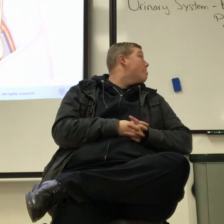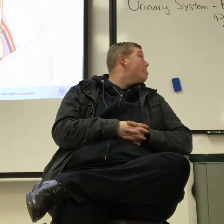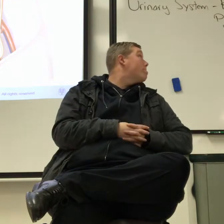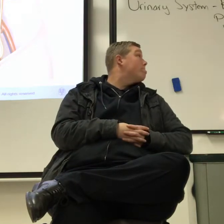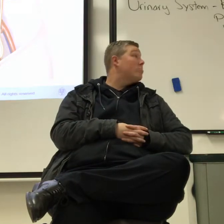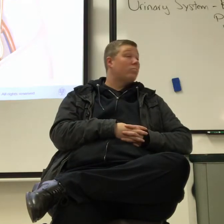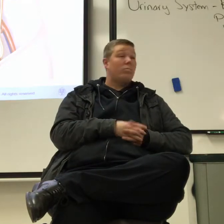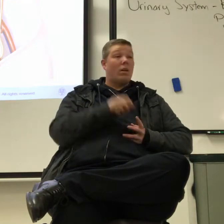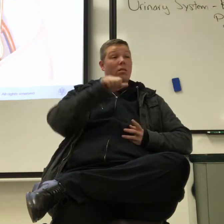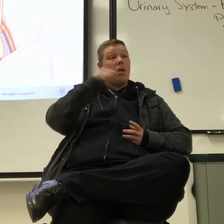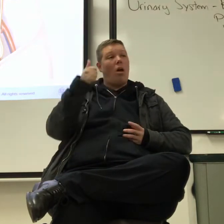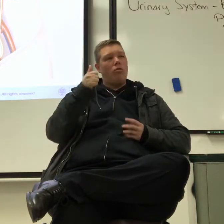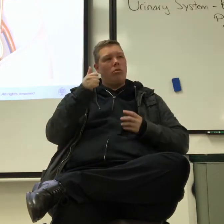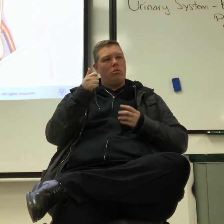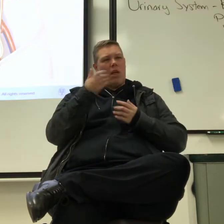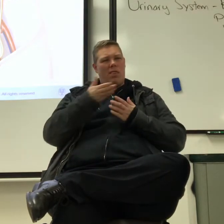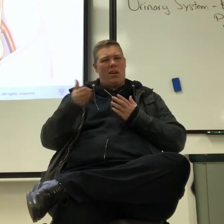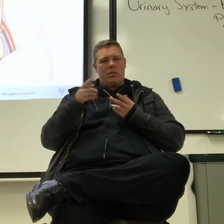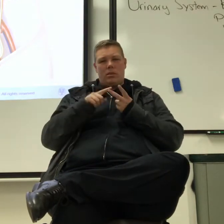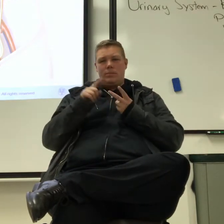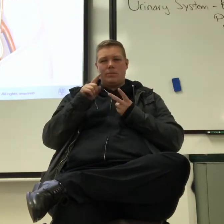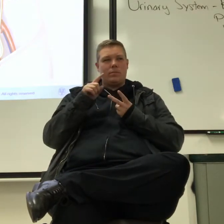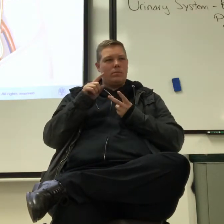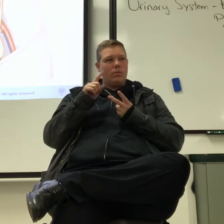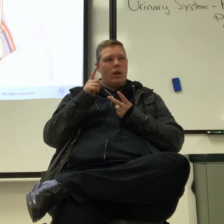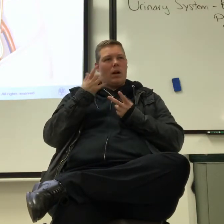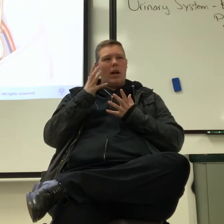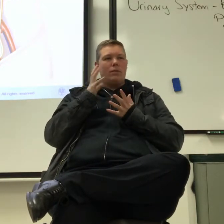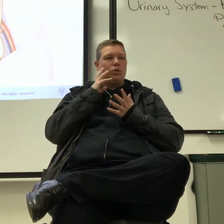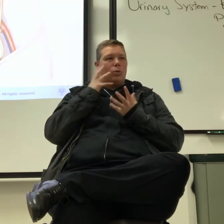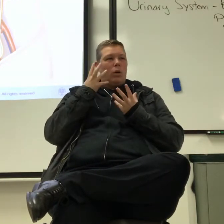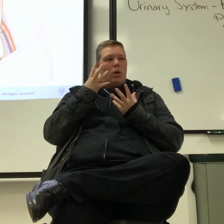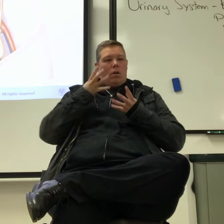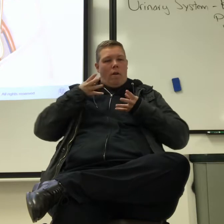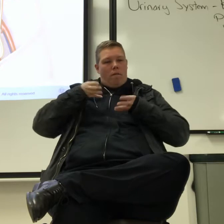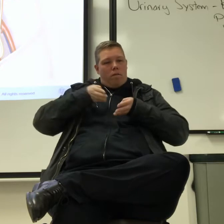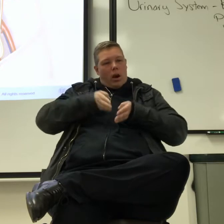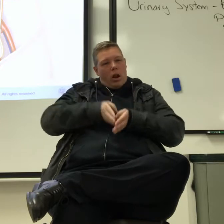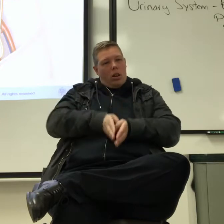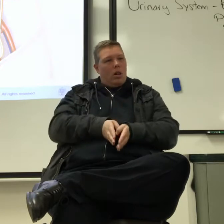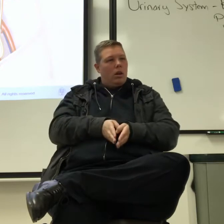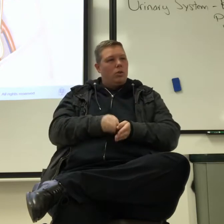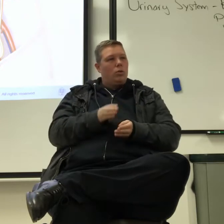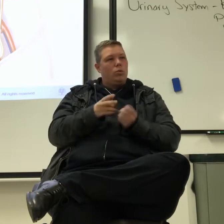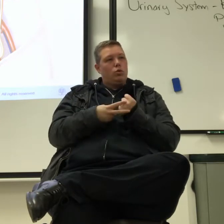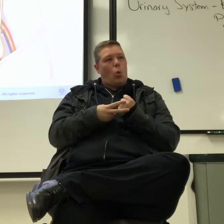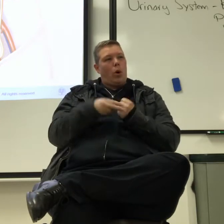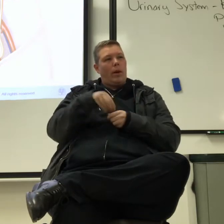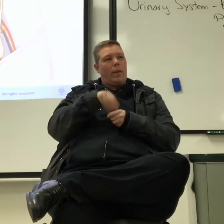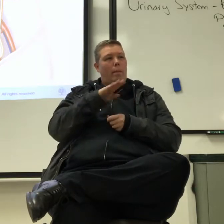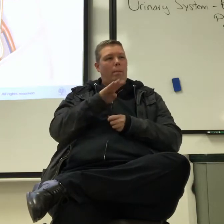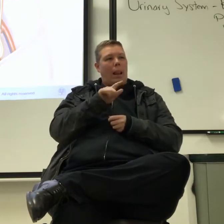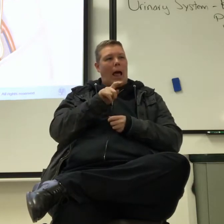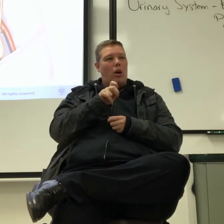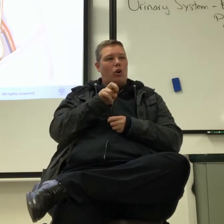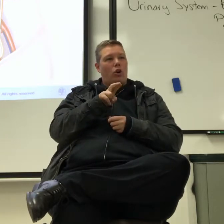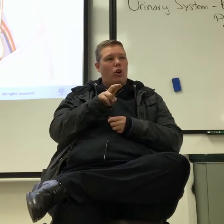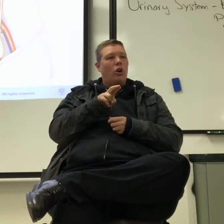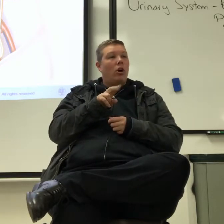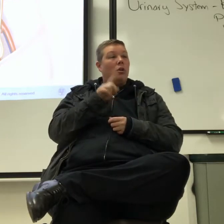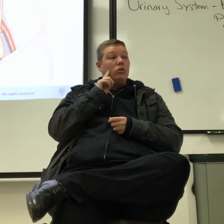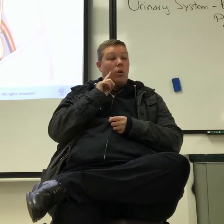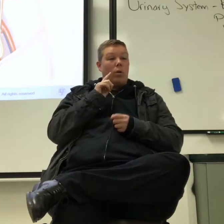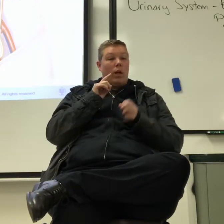And then the other structures are just kind of to funnel the urine down to store in the bladder. So the tube that goes from the